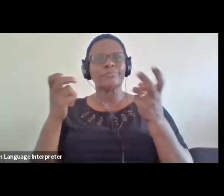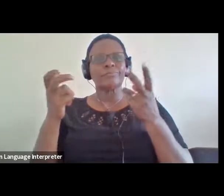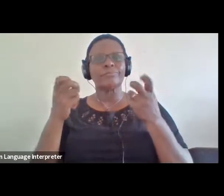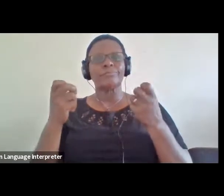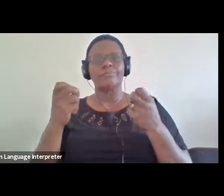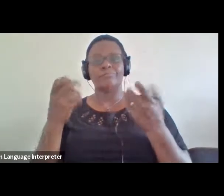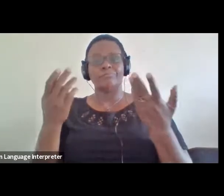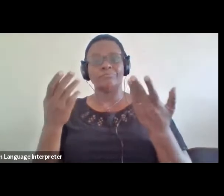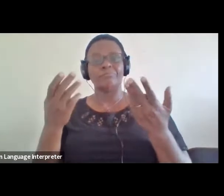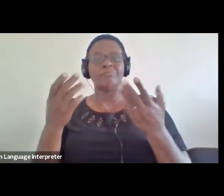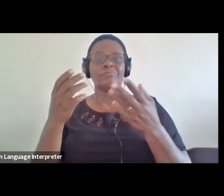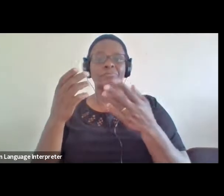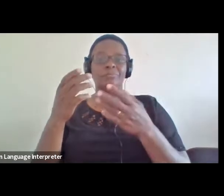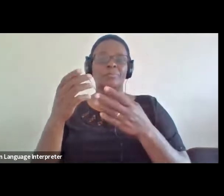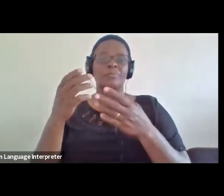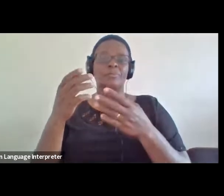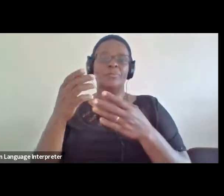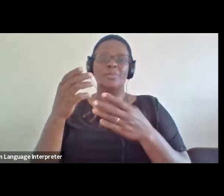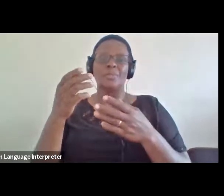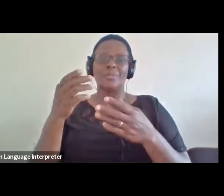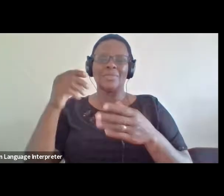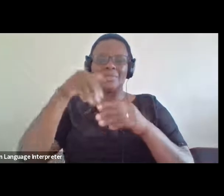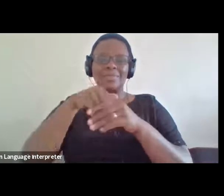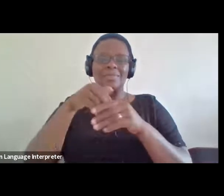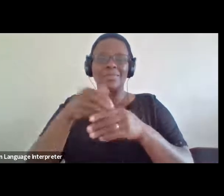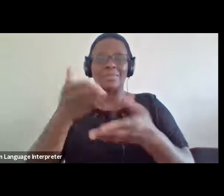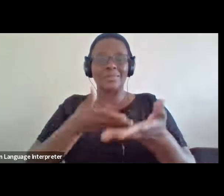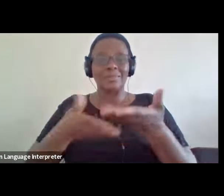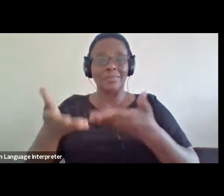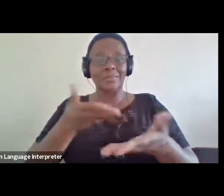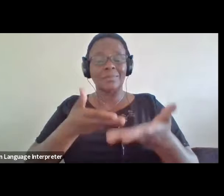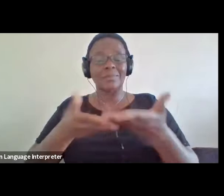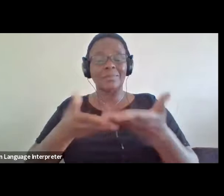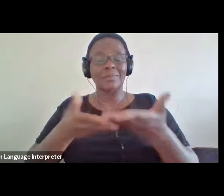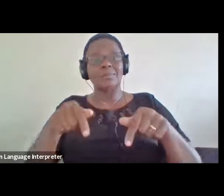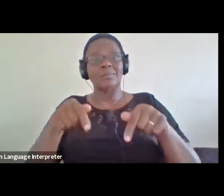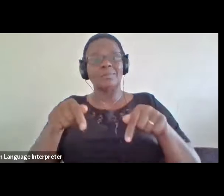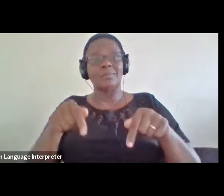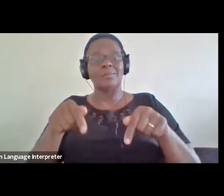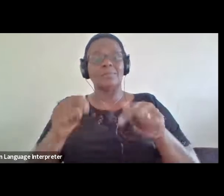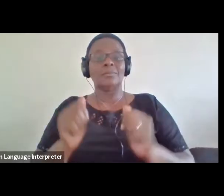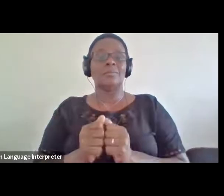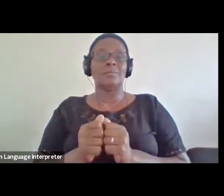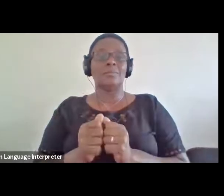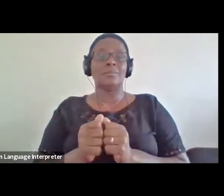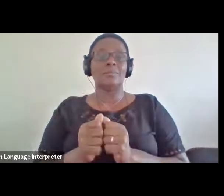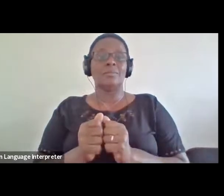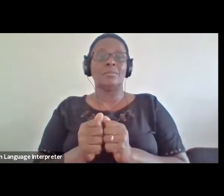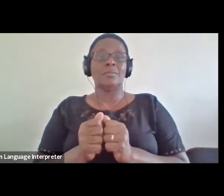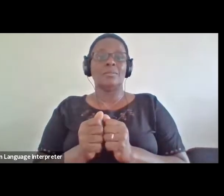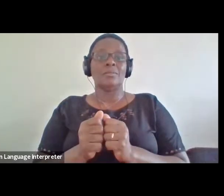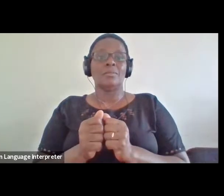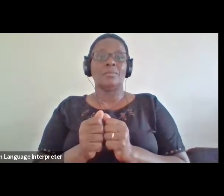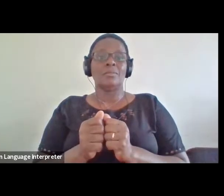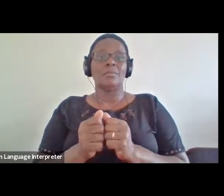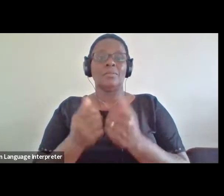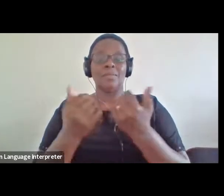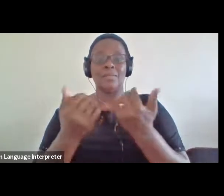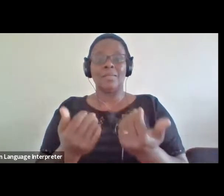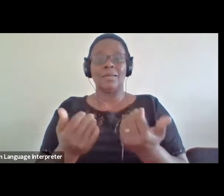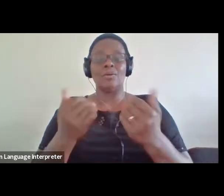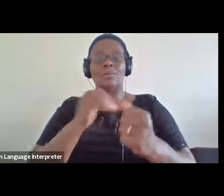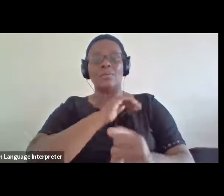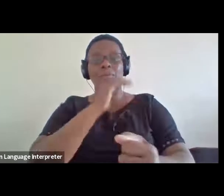want you to engage with this conversation, because as the title of this session is aptly labeled, this is about the power of